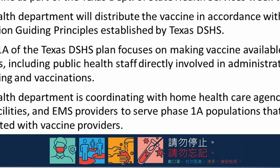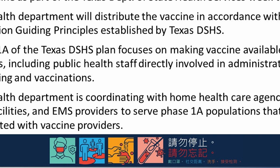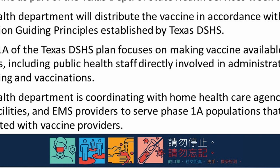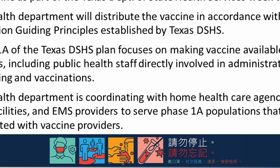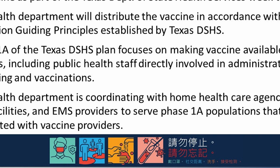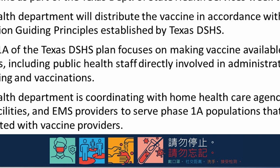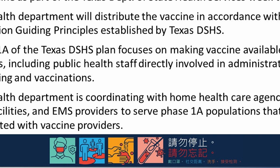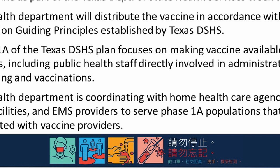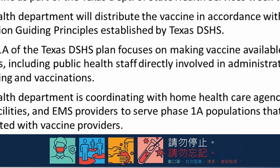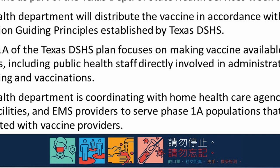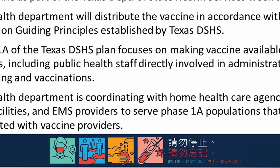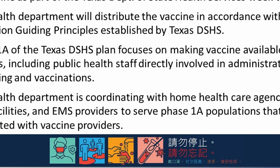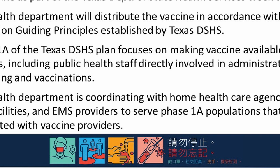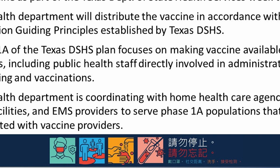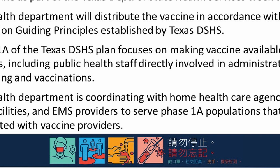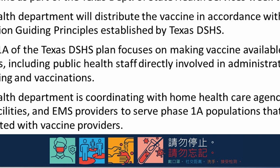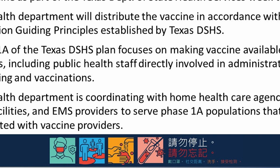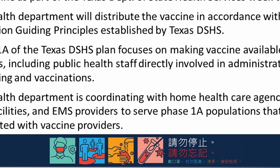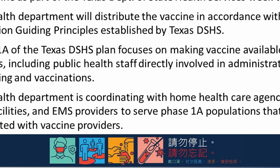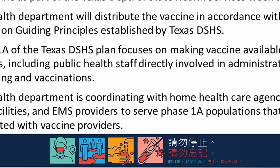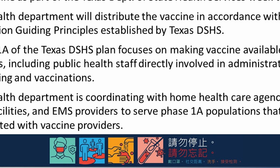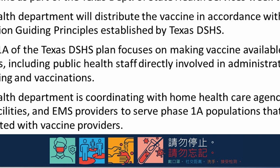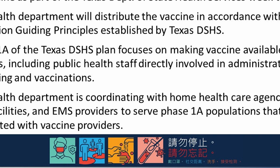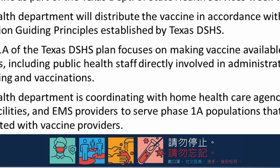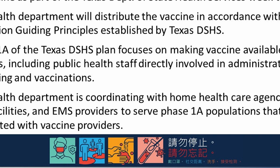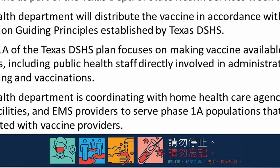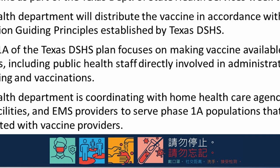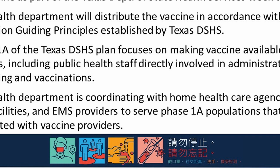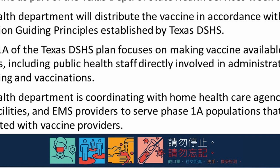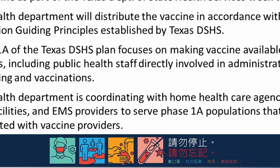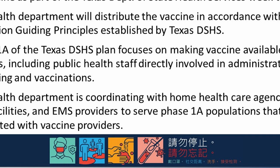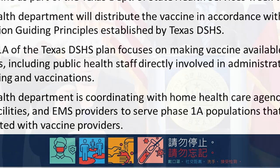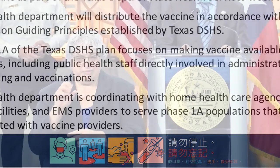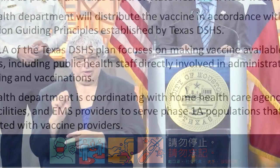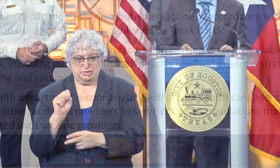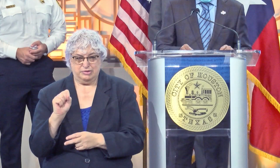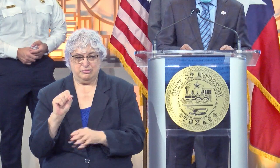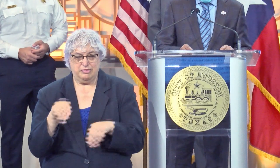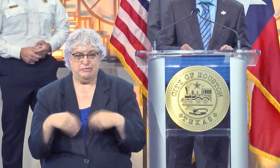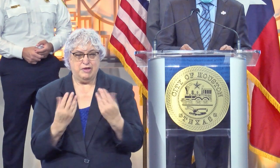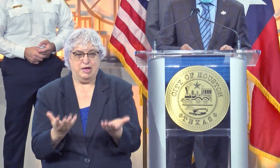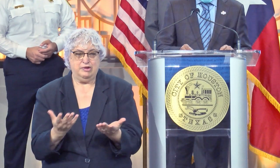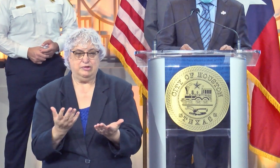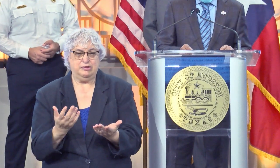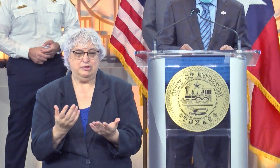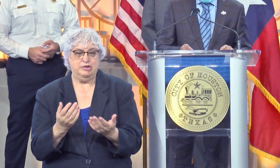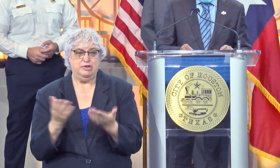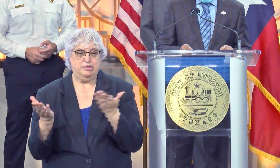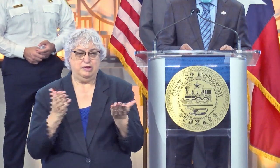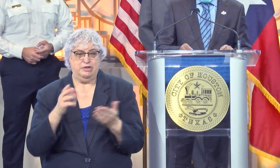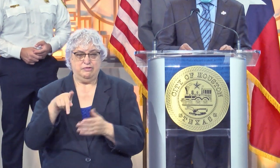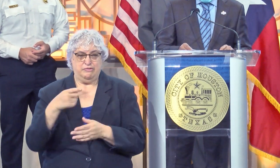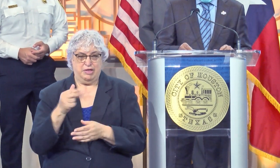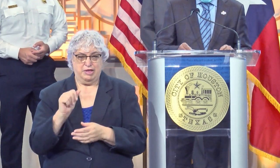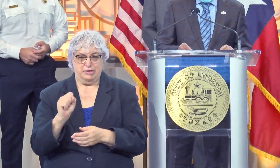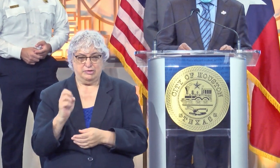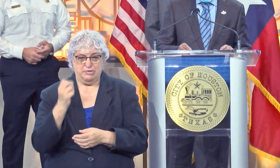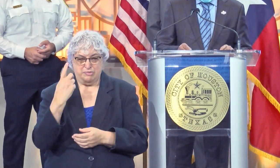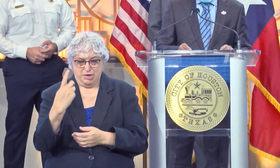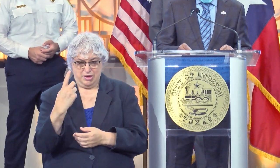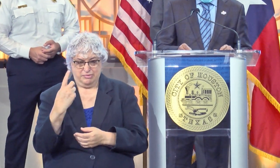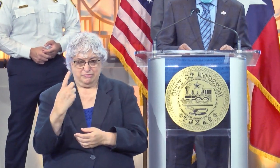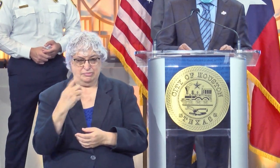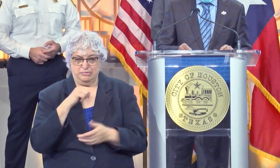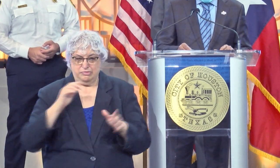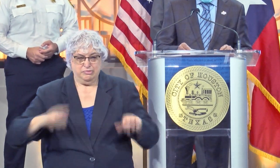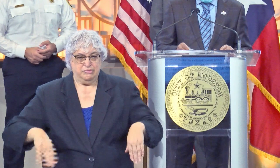care agencies, long-term care facilities, and EMS providers to serve Phase 1A populations that are